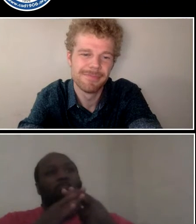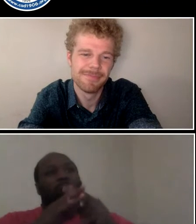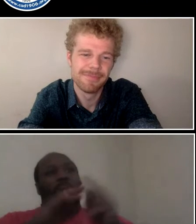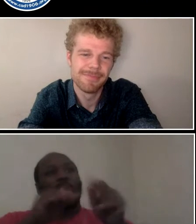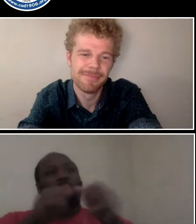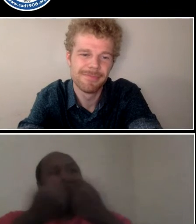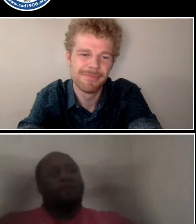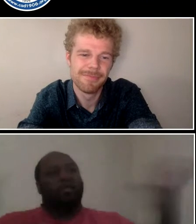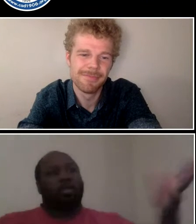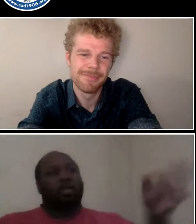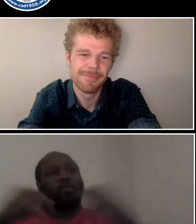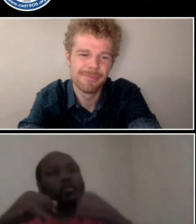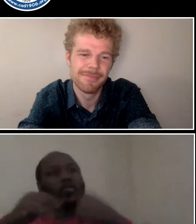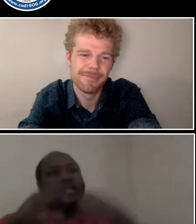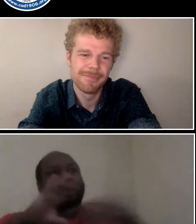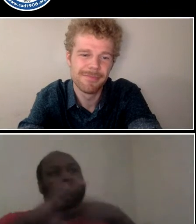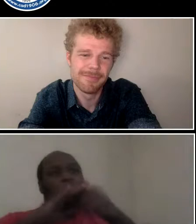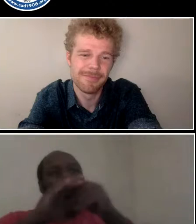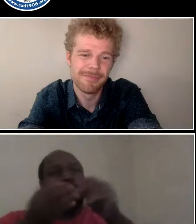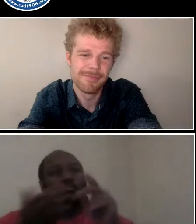run